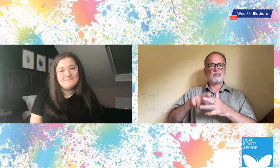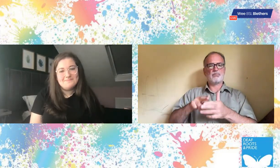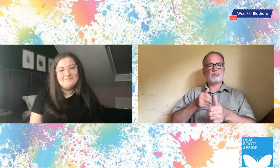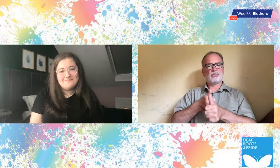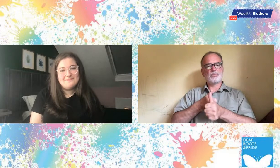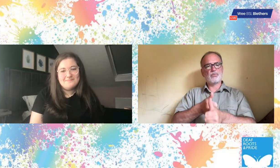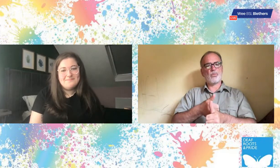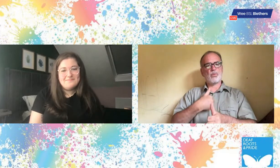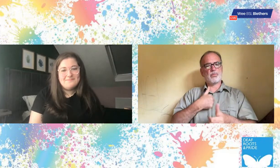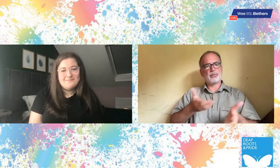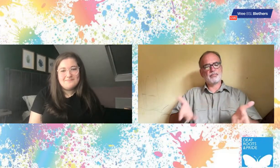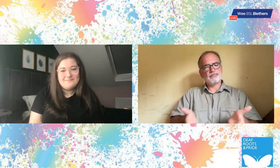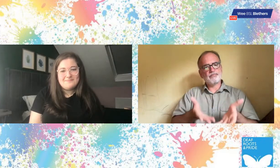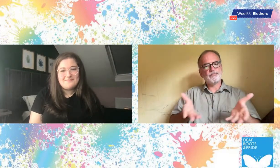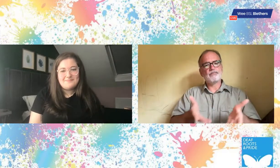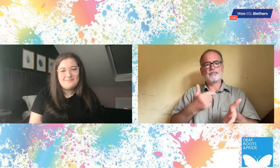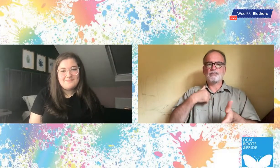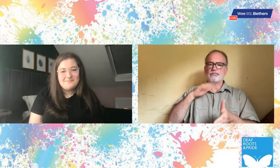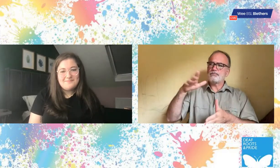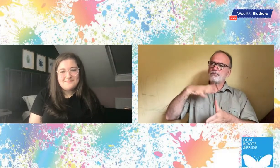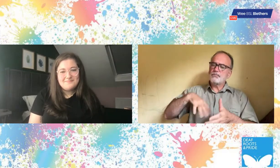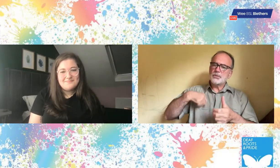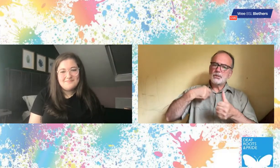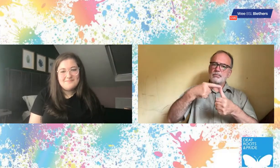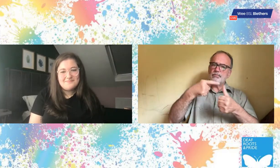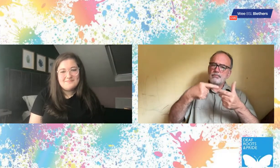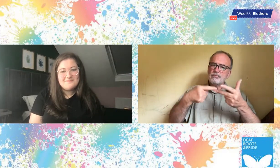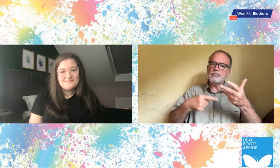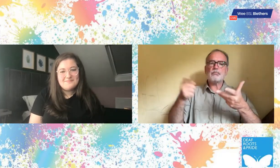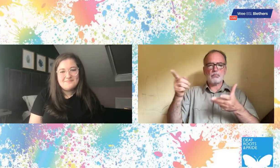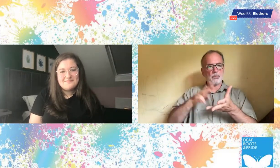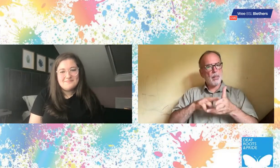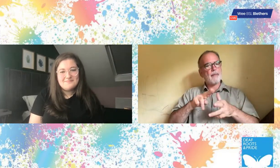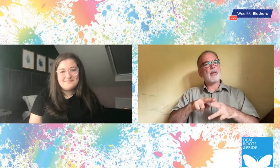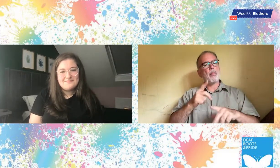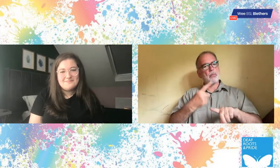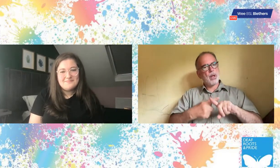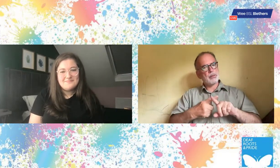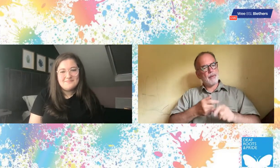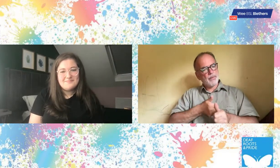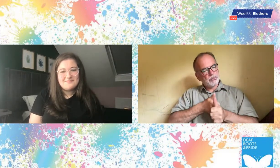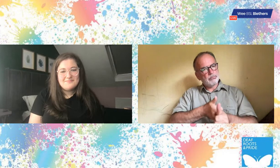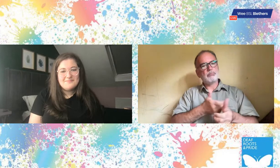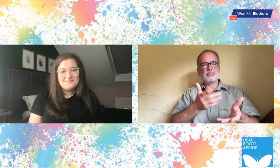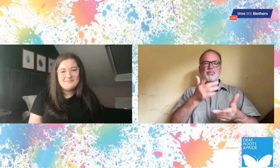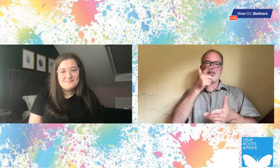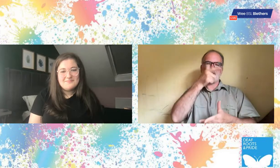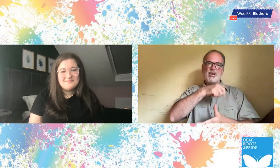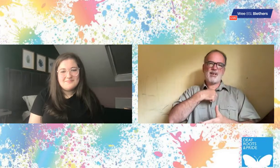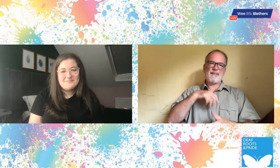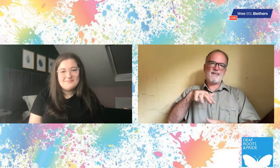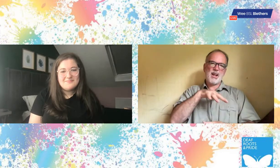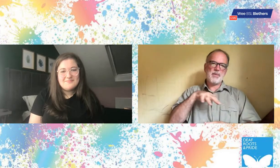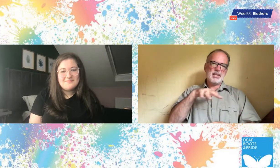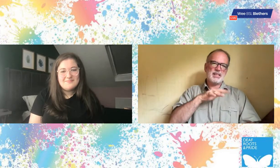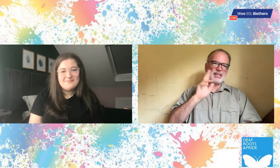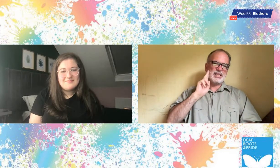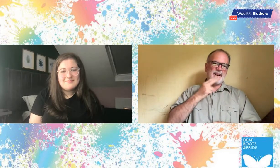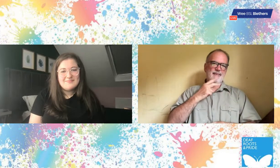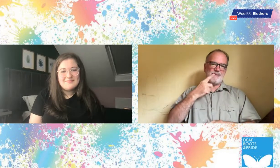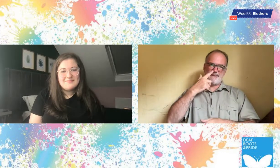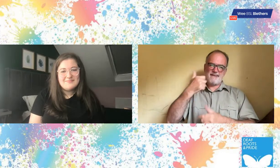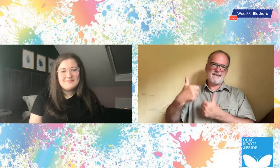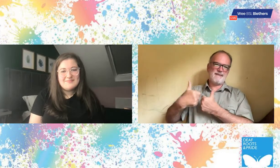were just trying to encourage your passion. Well, I am grateful to them for that. I really am, because they allowed all sorts of things. They